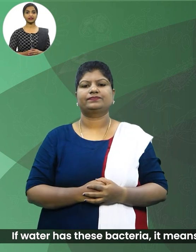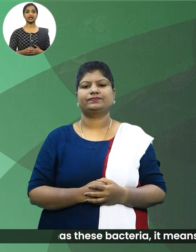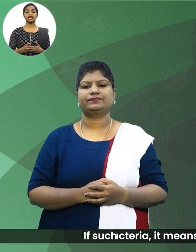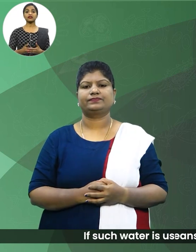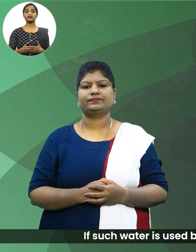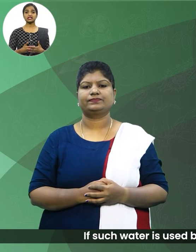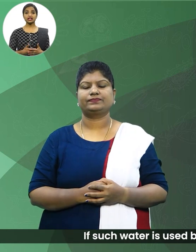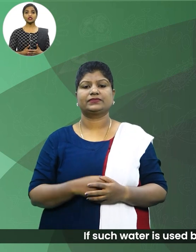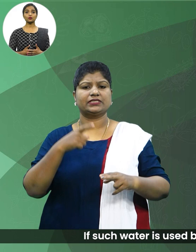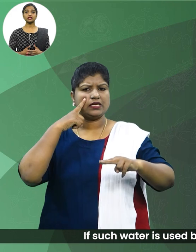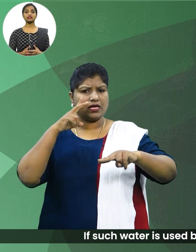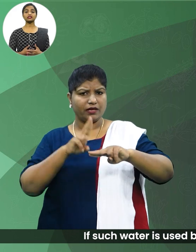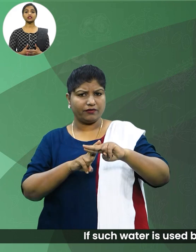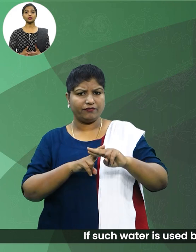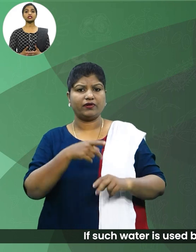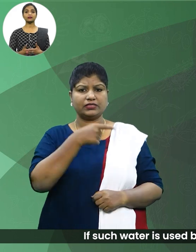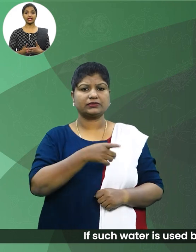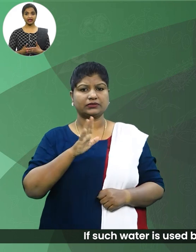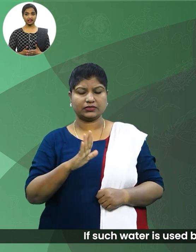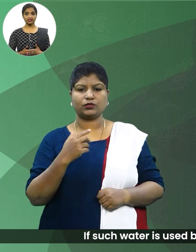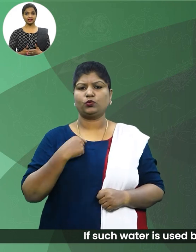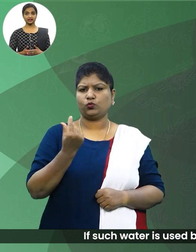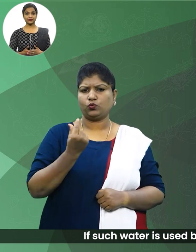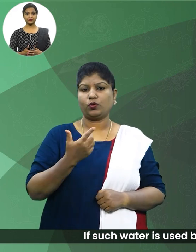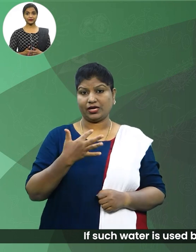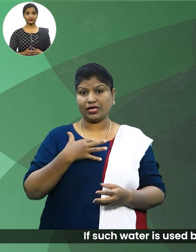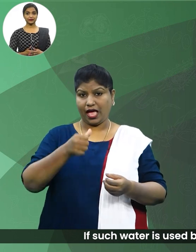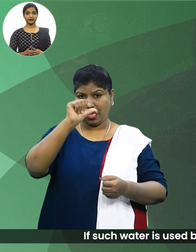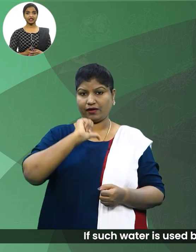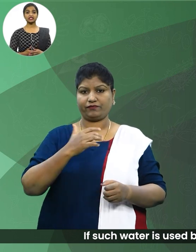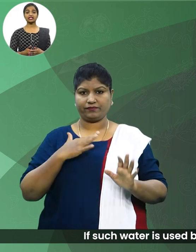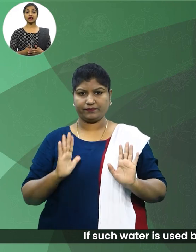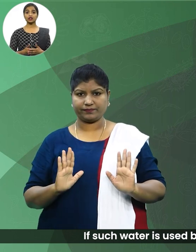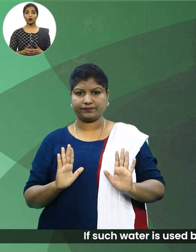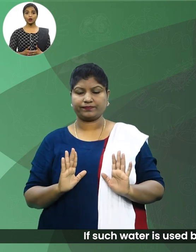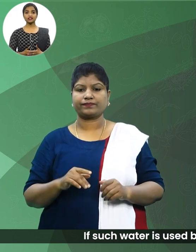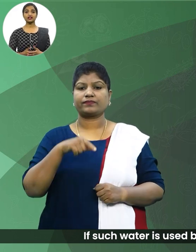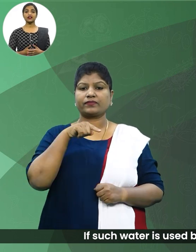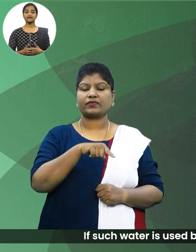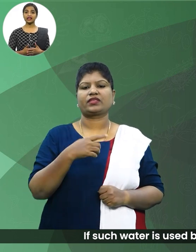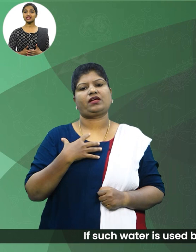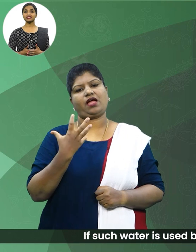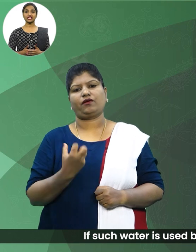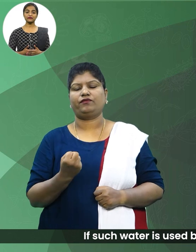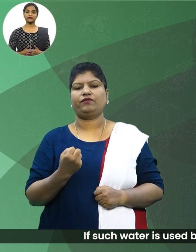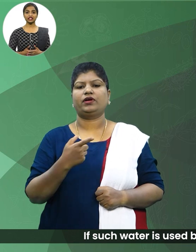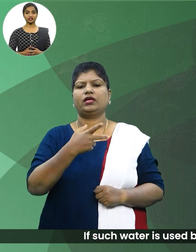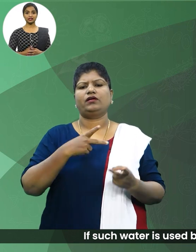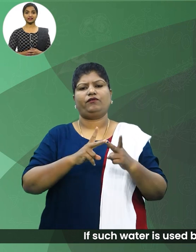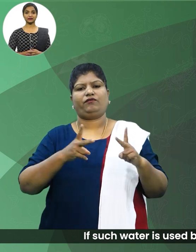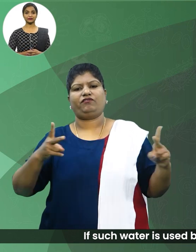If such water is used by us, it can cause various